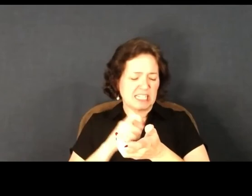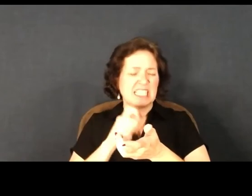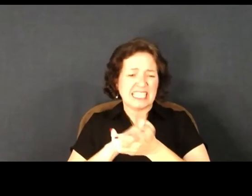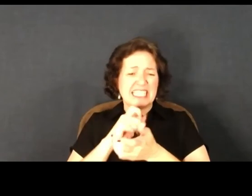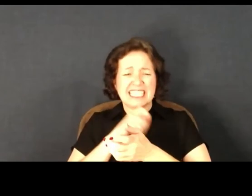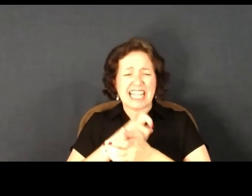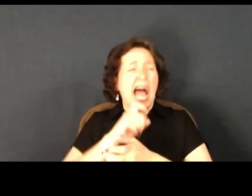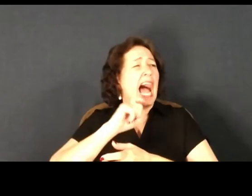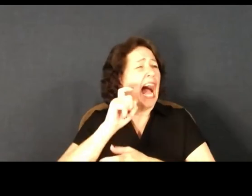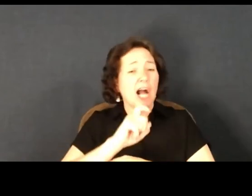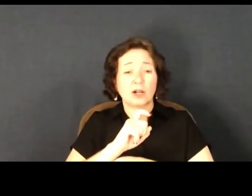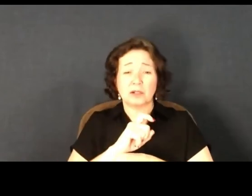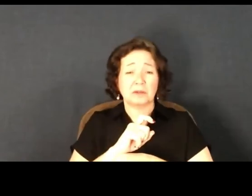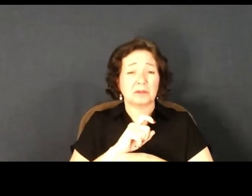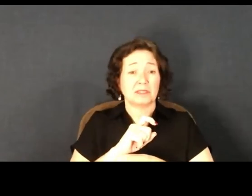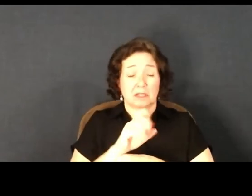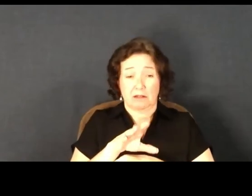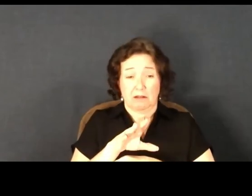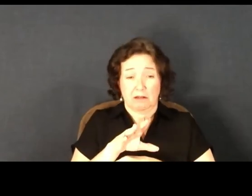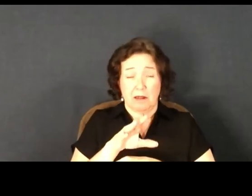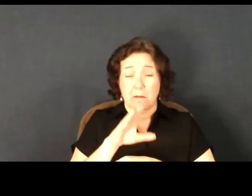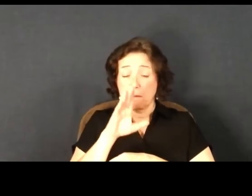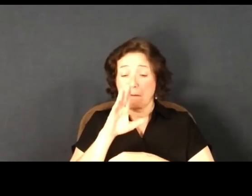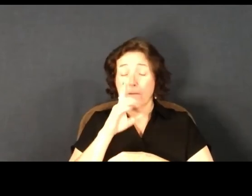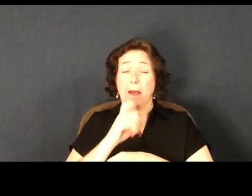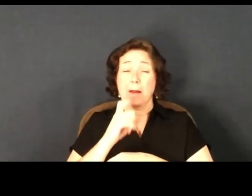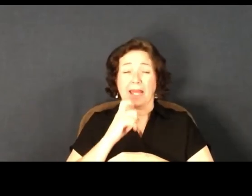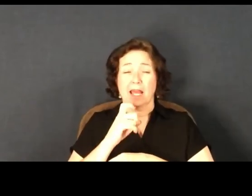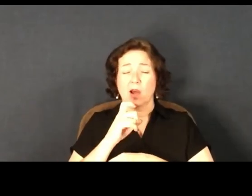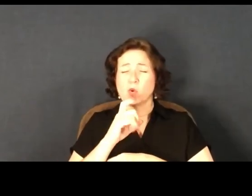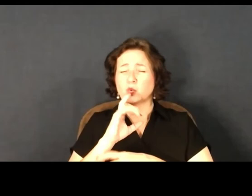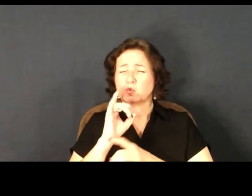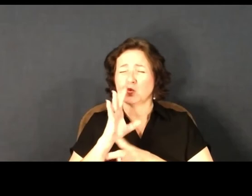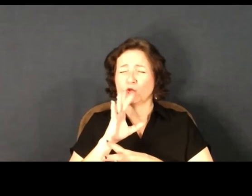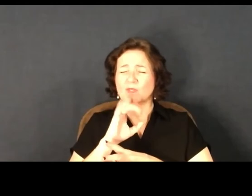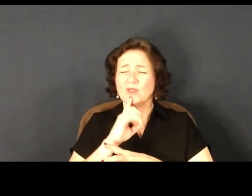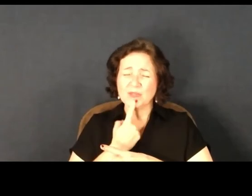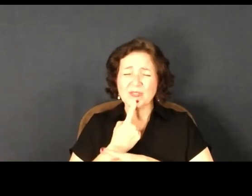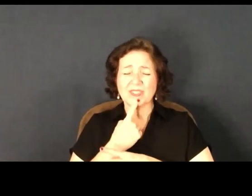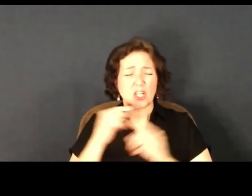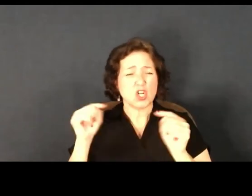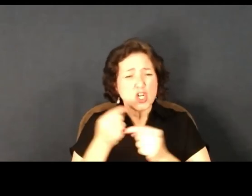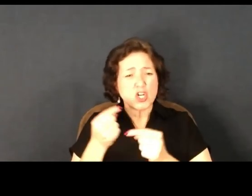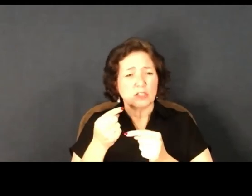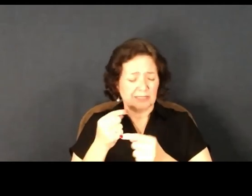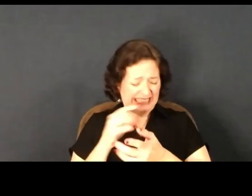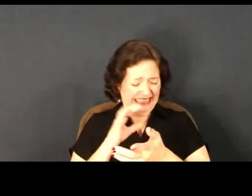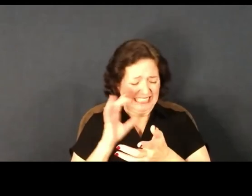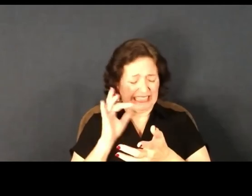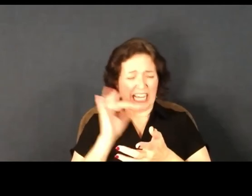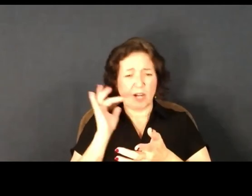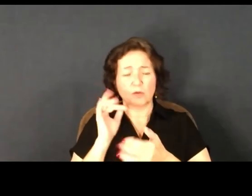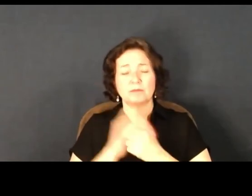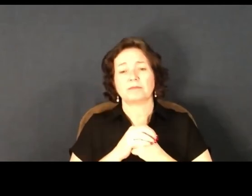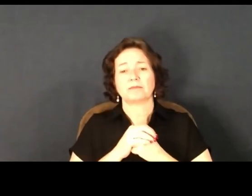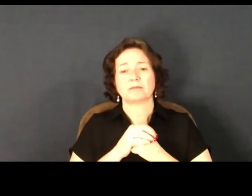Oh, that buttermilk stung so bad. So Phil decided he